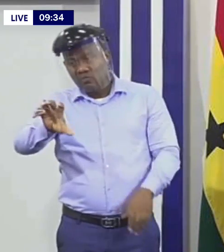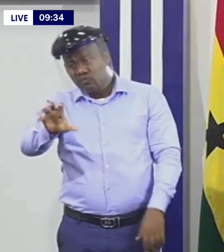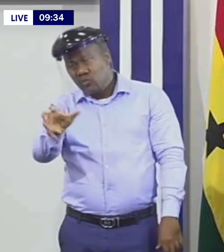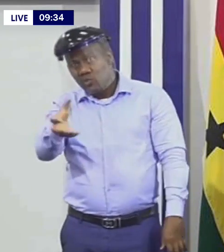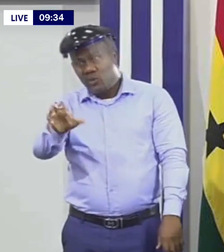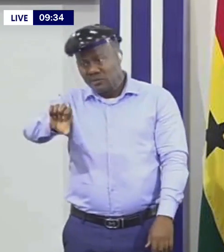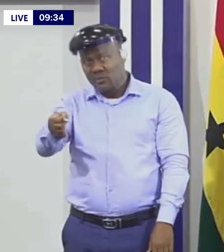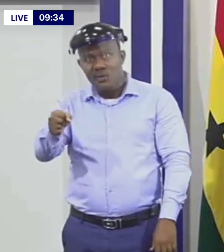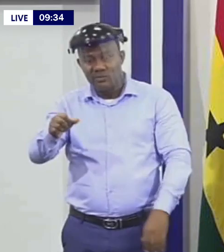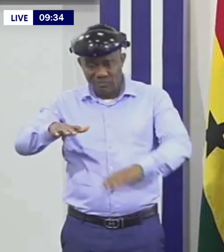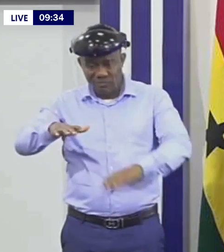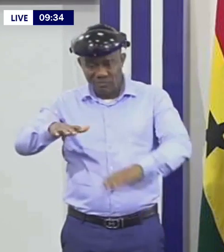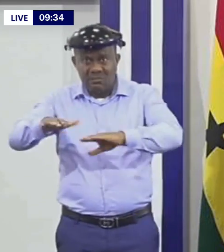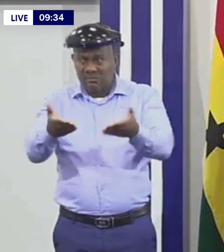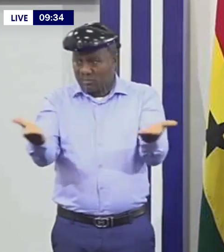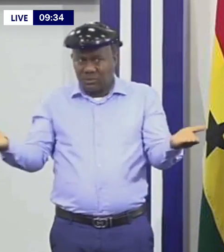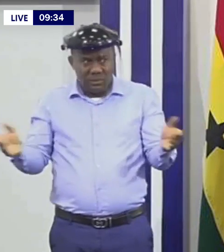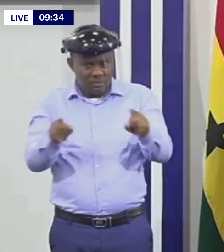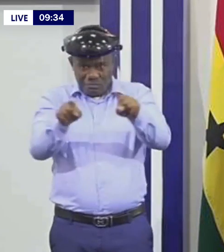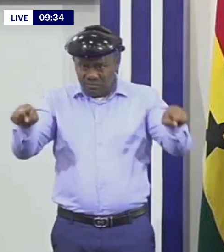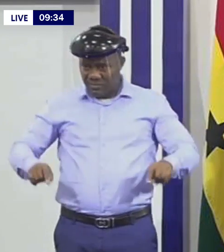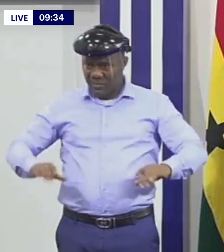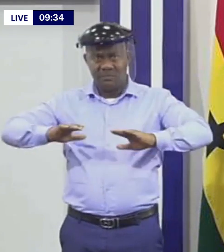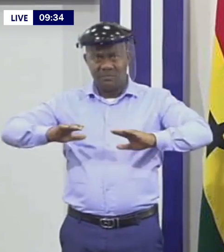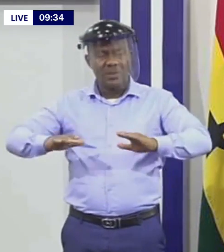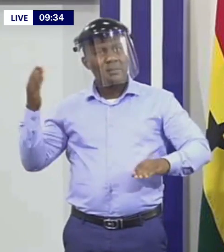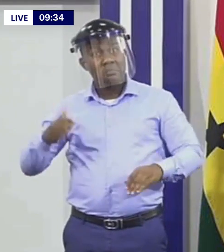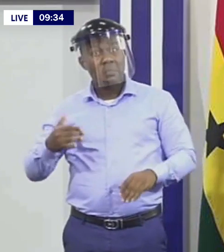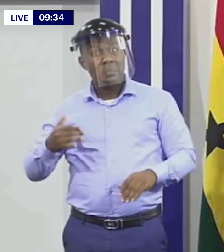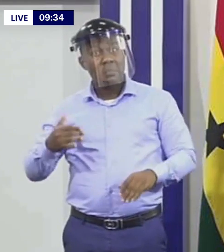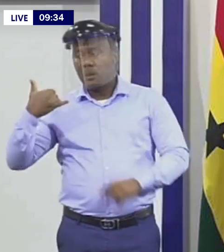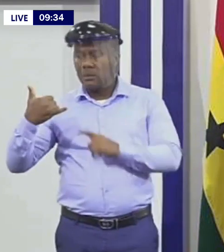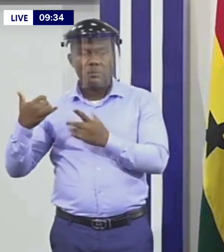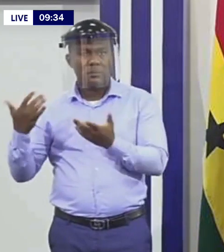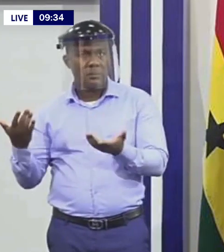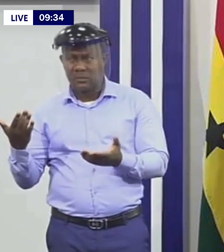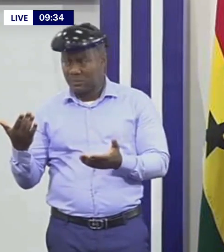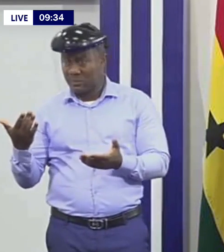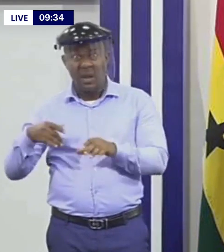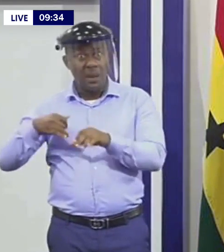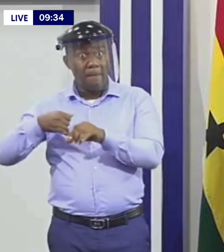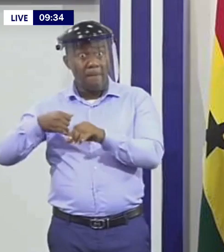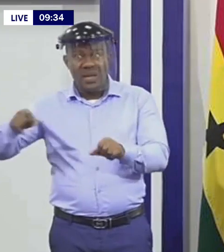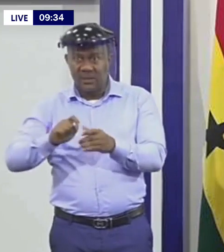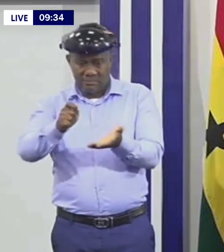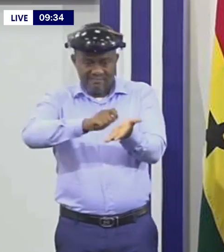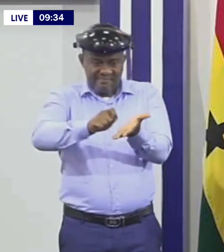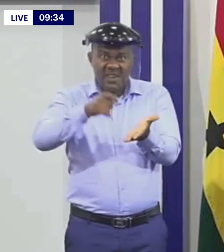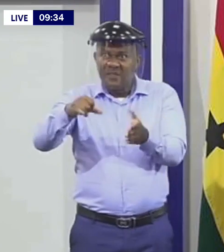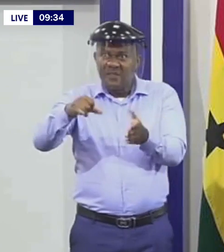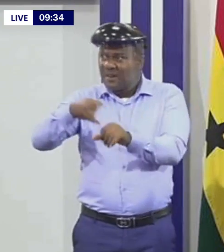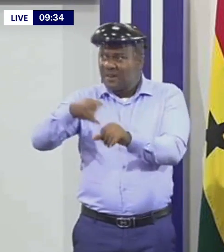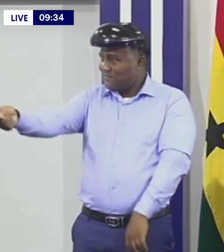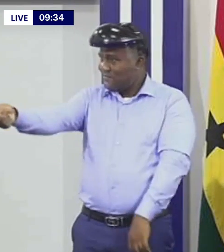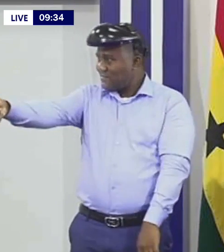doorknobs, surfaces like here, mobile phone, if you share mobile phone, in the office, if you share pens, somebody infected, if you